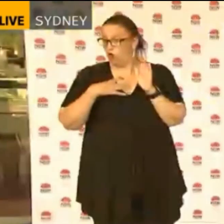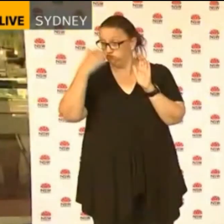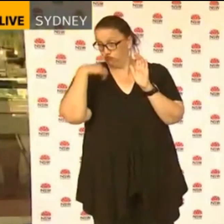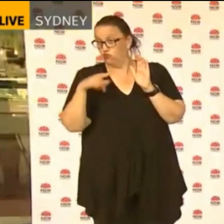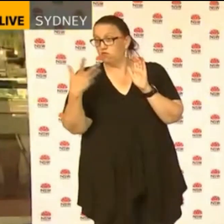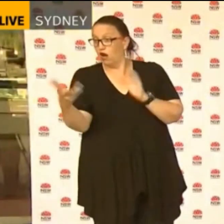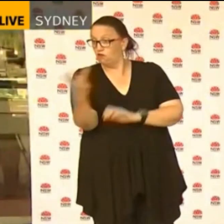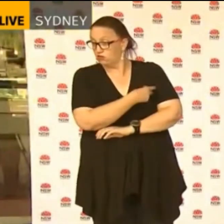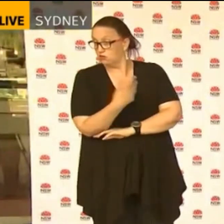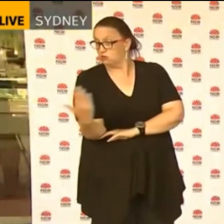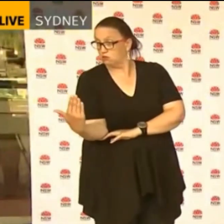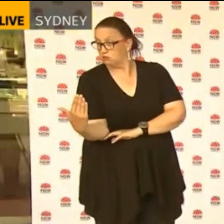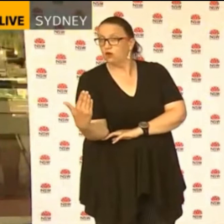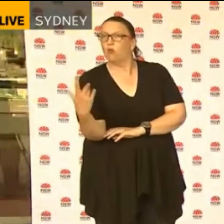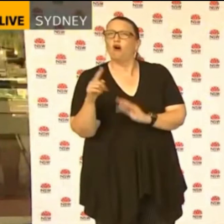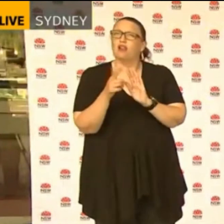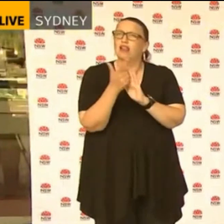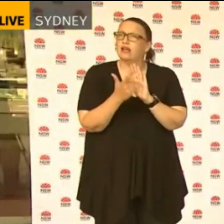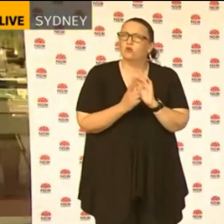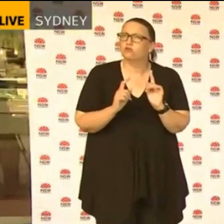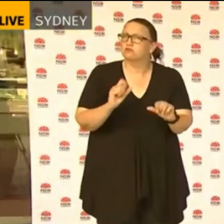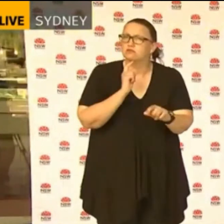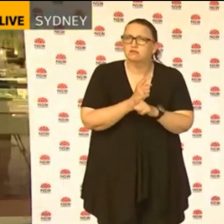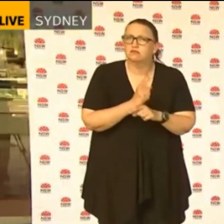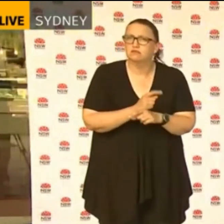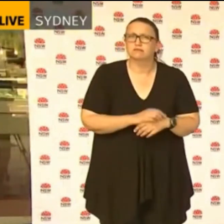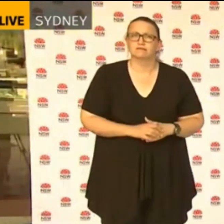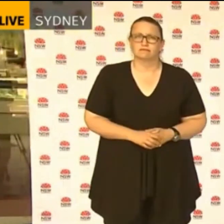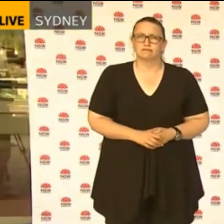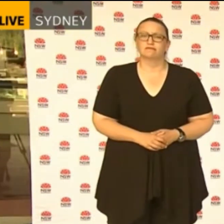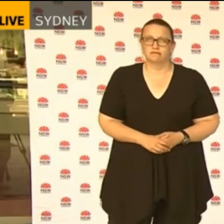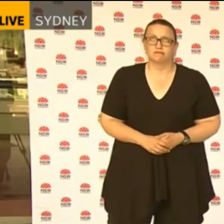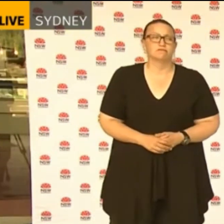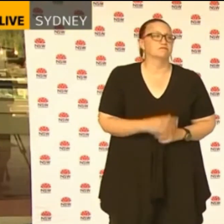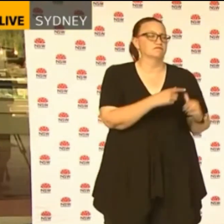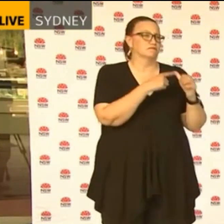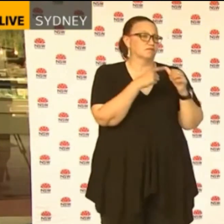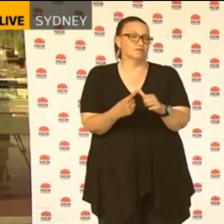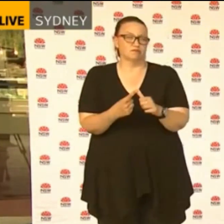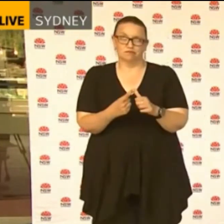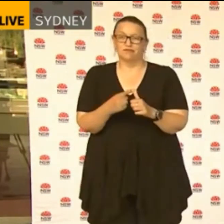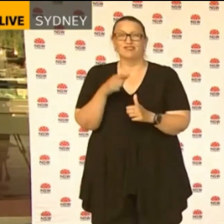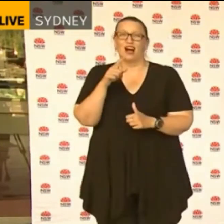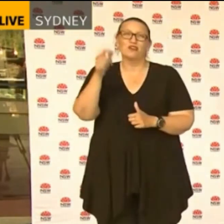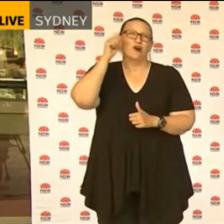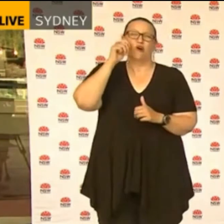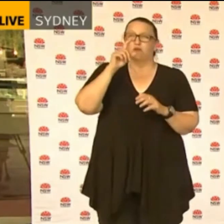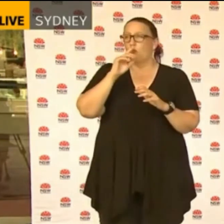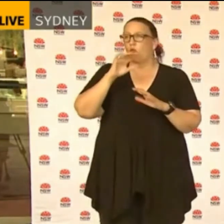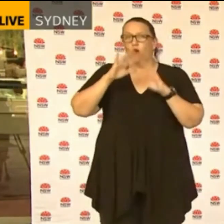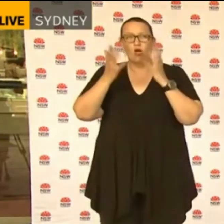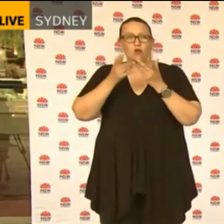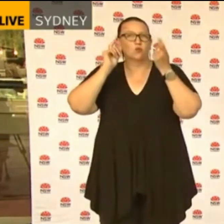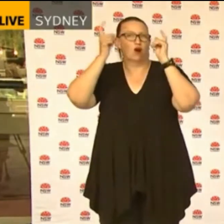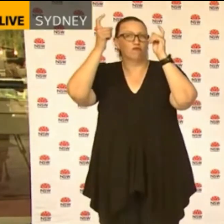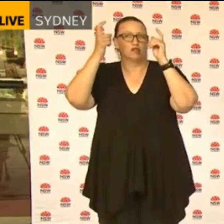think in all issues regarding a pandemic, it's easy to try and get too legalistic, but I think we have to adopt a common sense approach, and